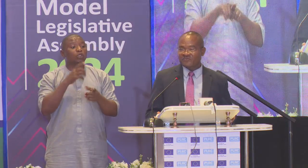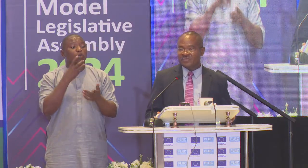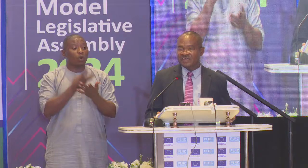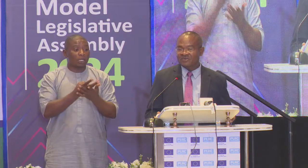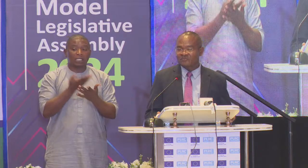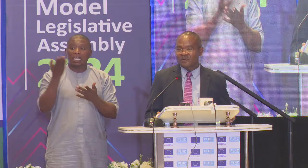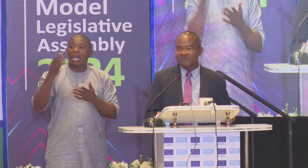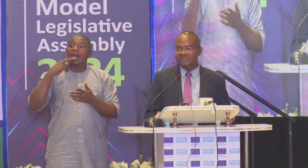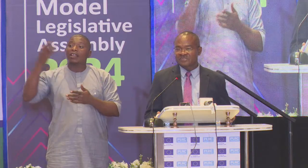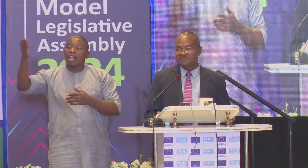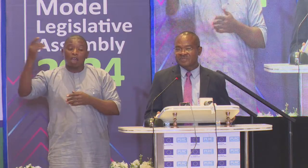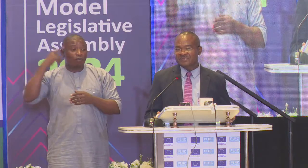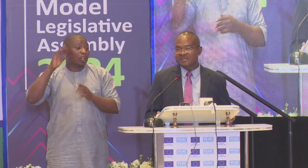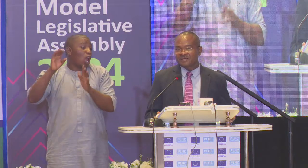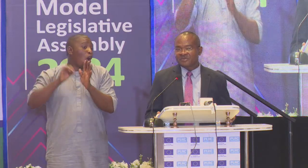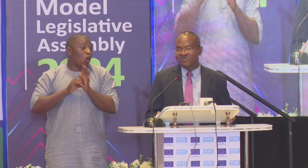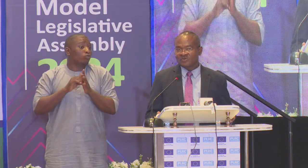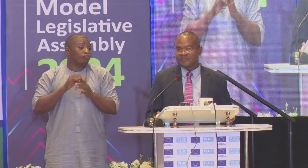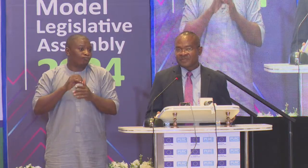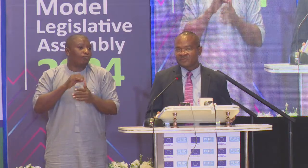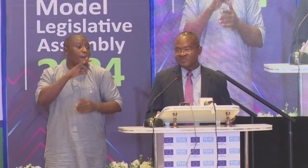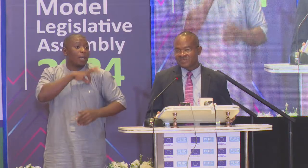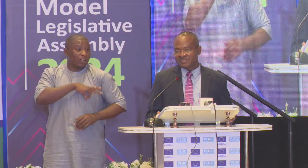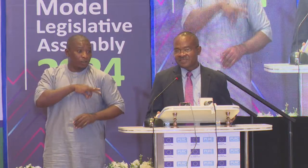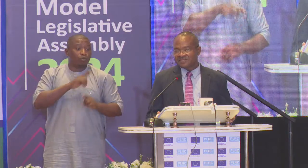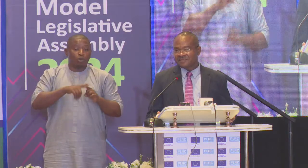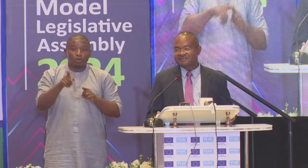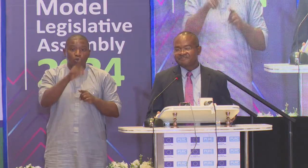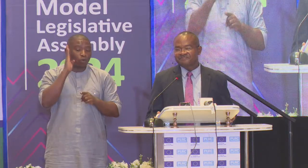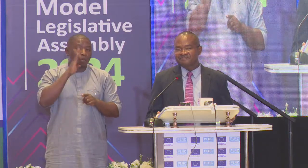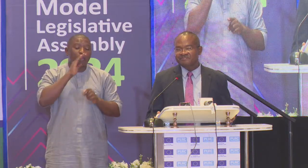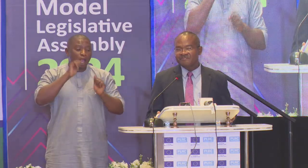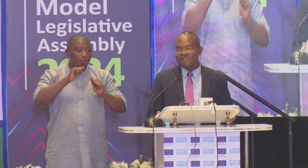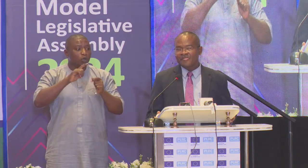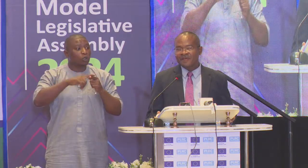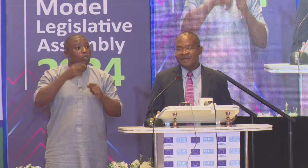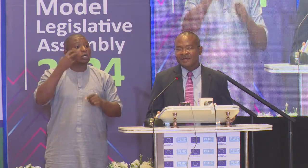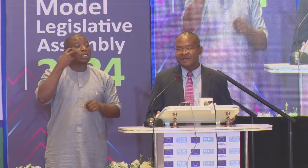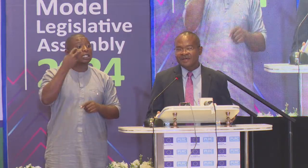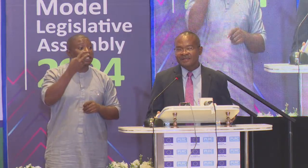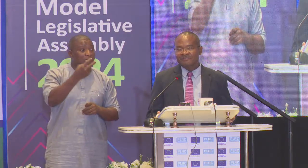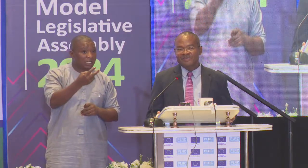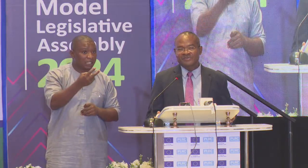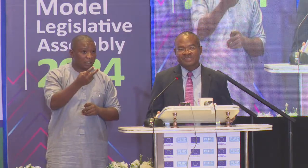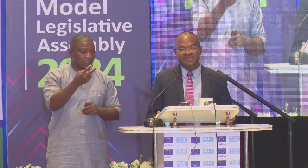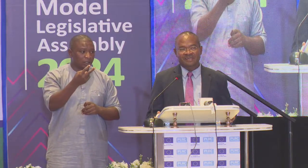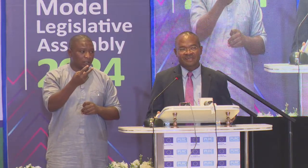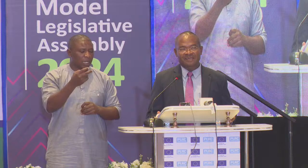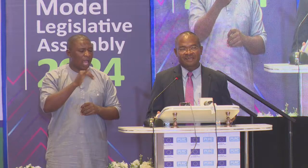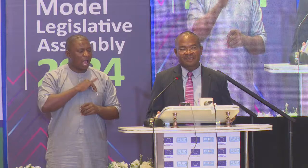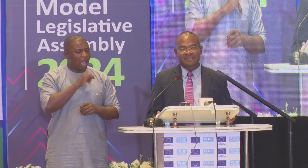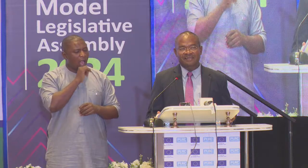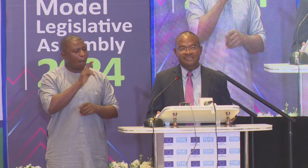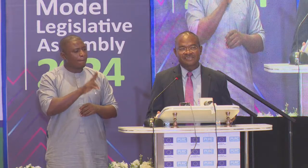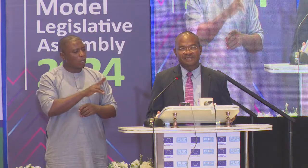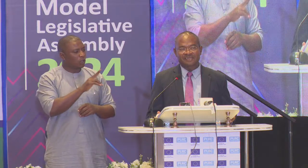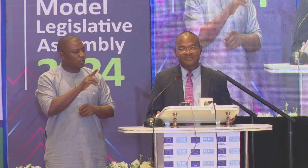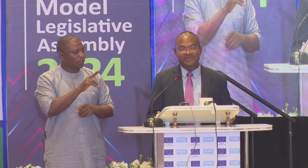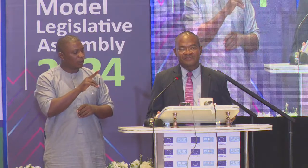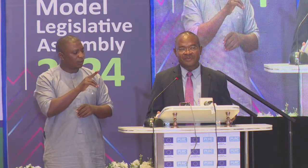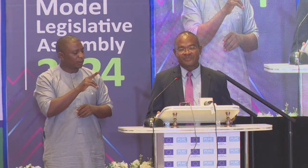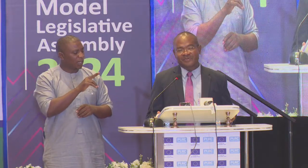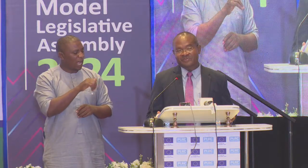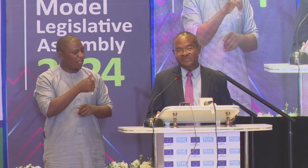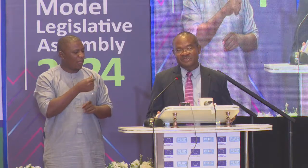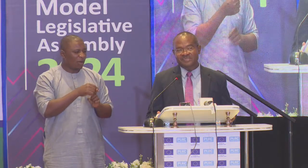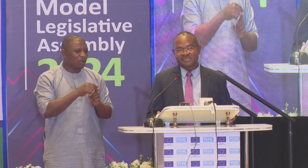for their own purposes, but you will be able to see, and I'm using the cliche, you'll